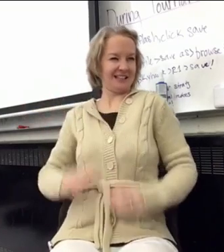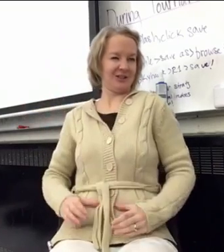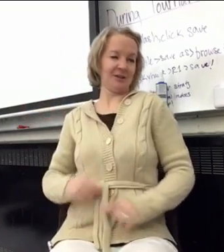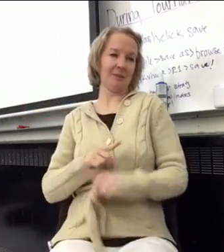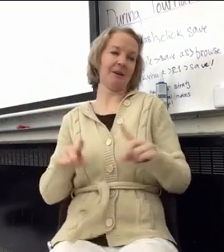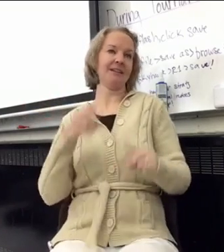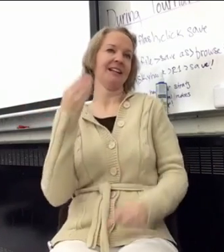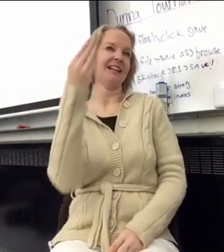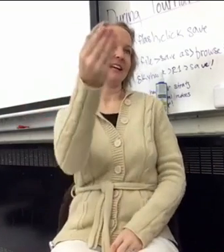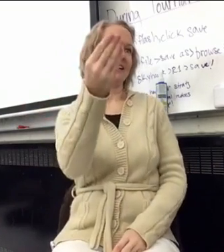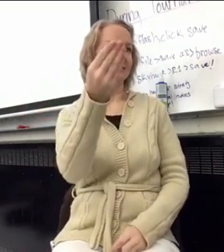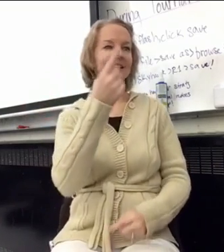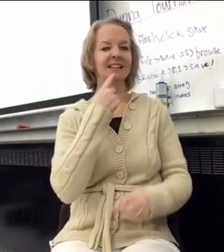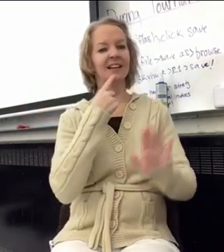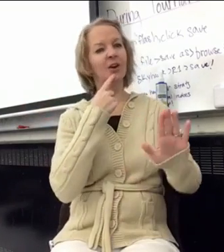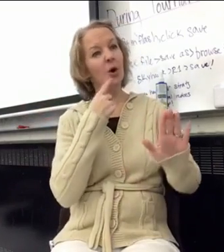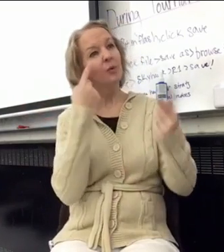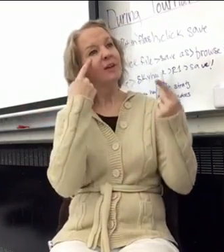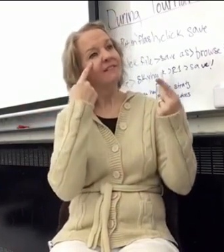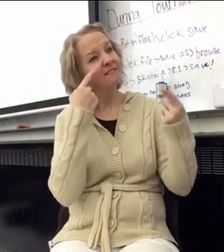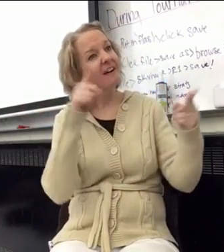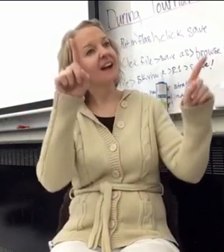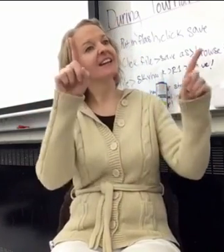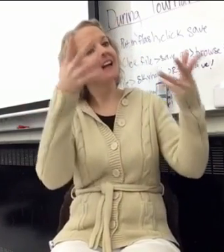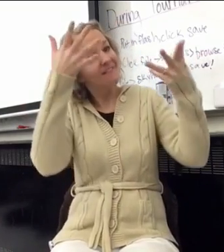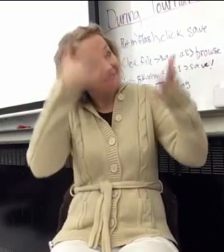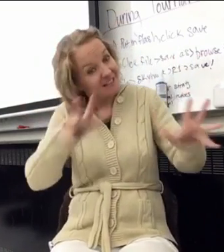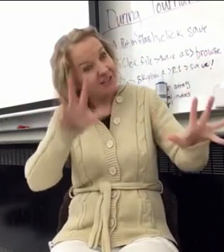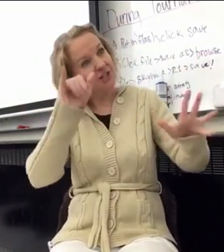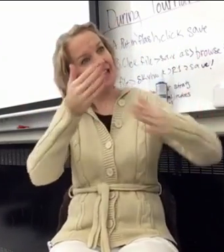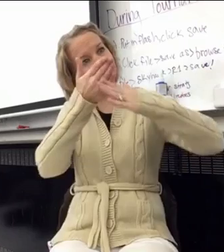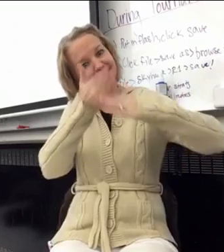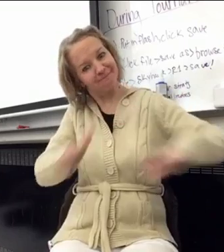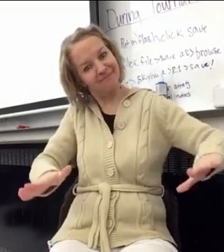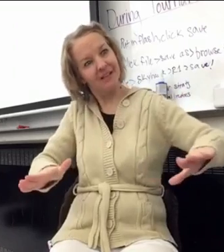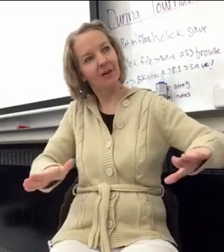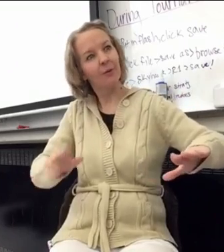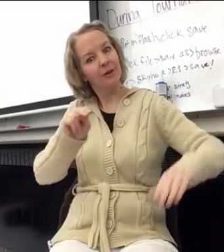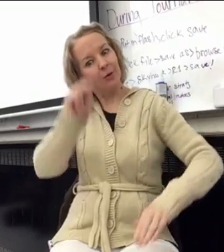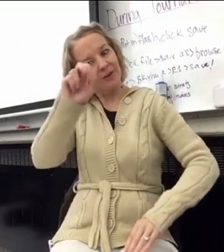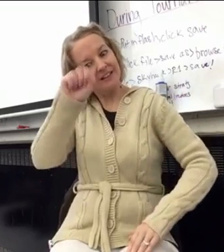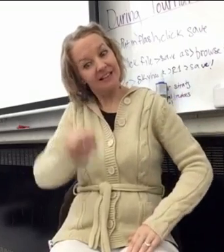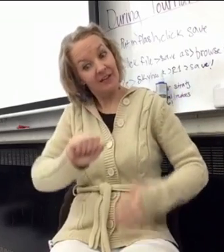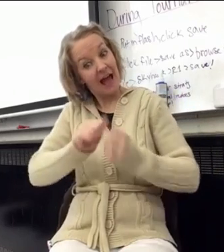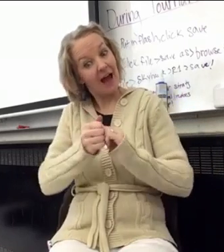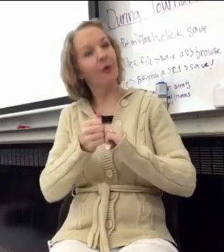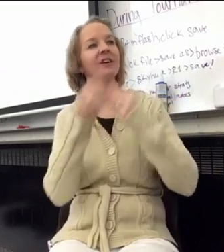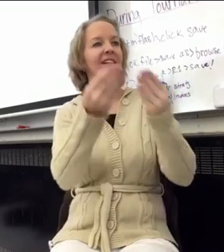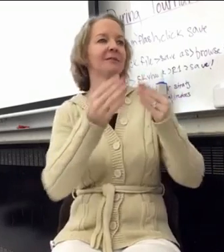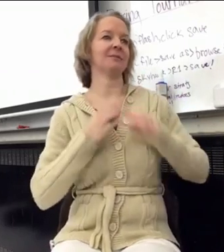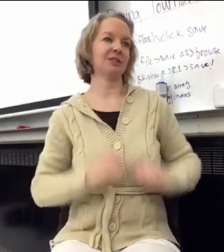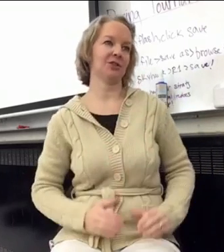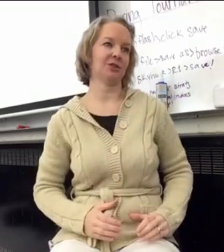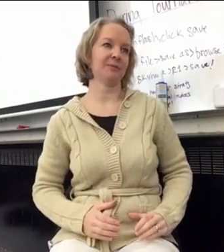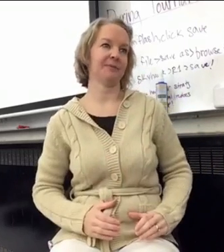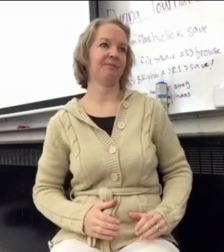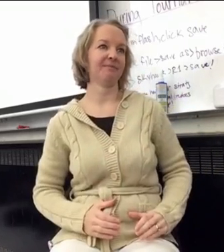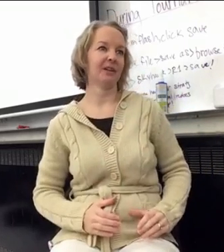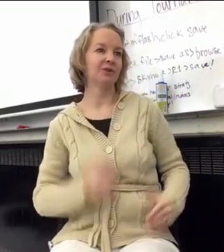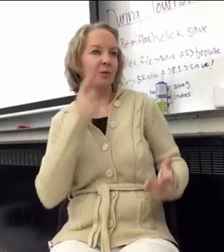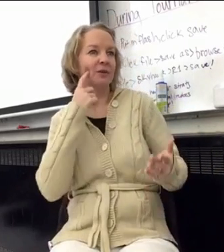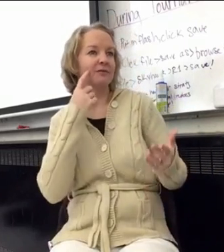grants his citizenship saying that we have finally ended this division between the North and the South. By giving him his citizenship back, we have